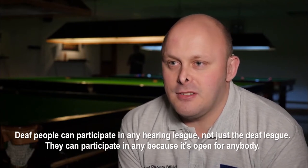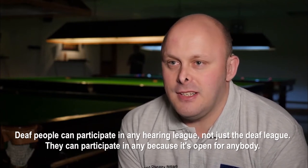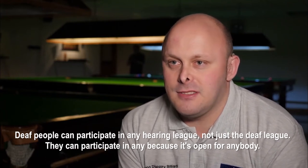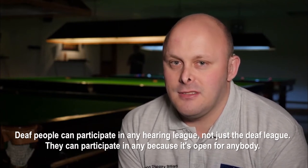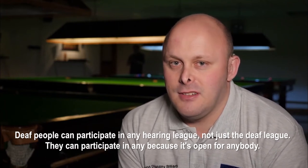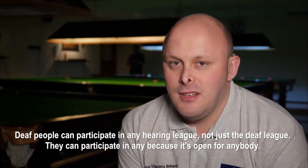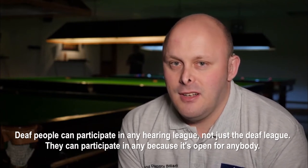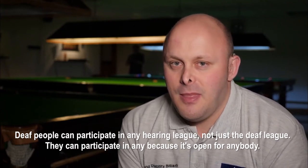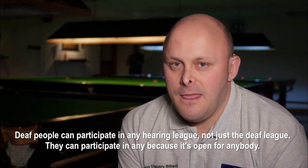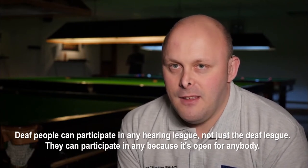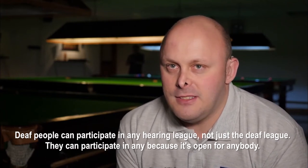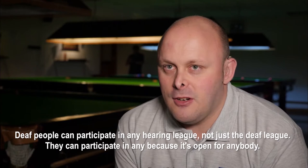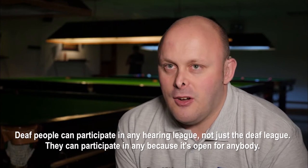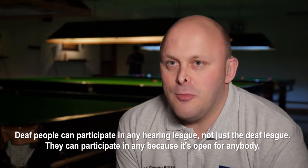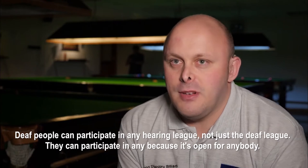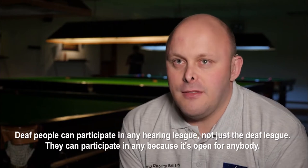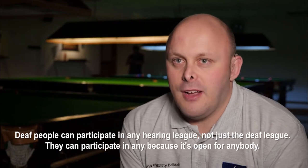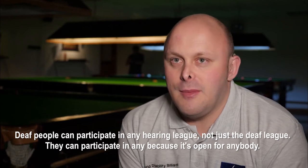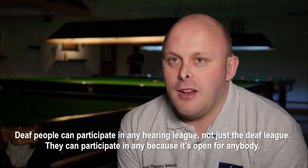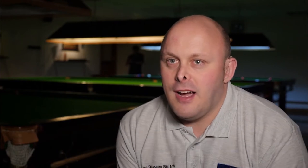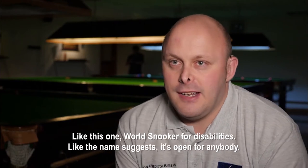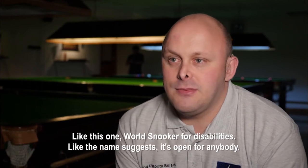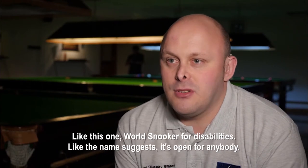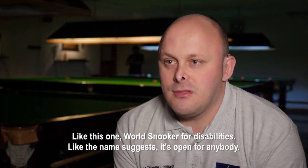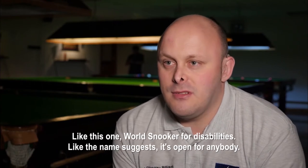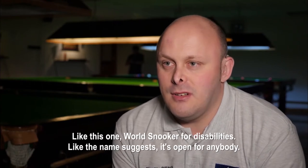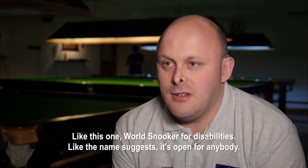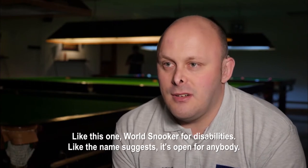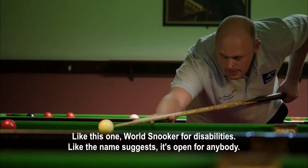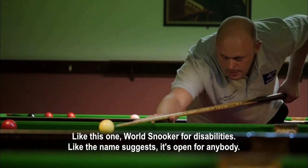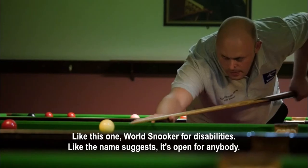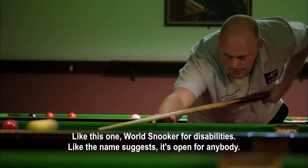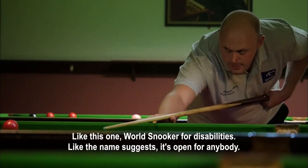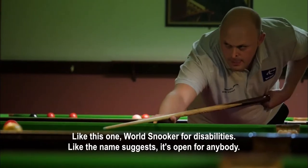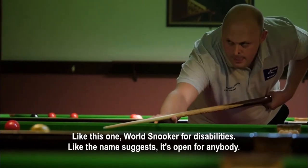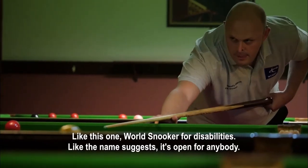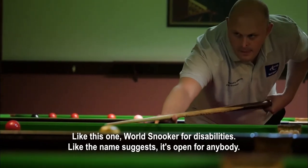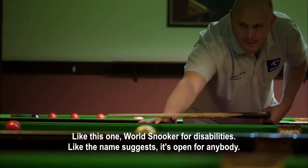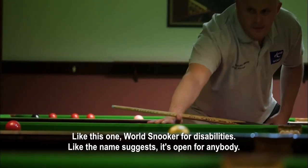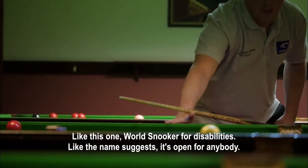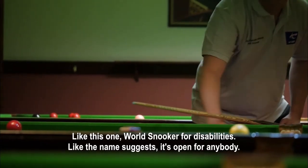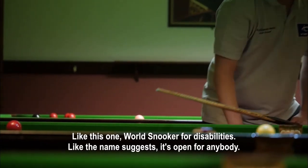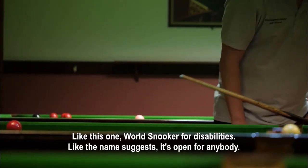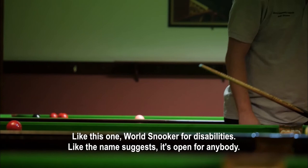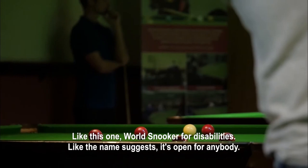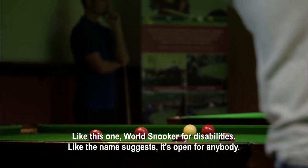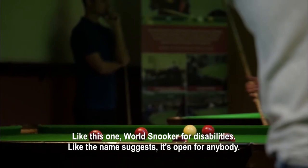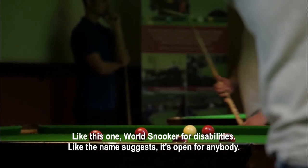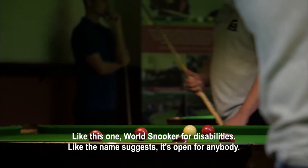it's open for anybody like this one, that world's league with disabilities. Like